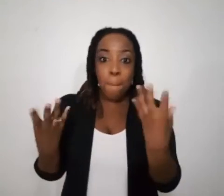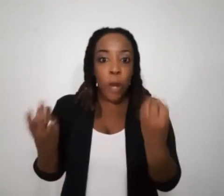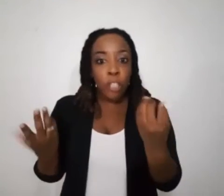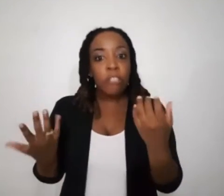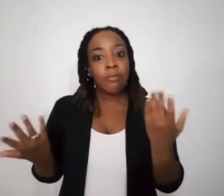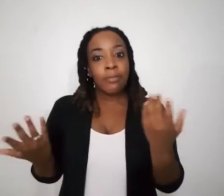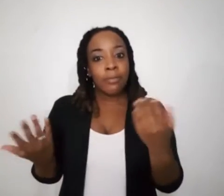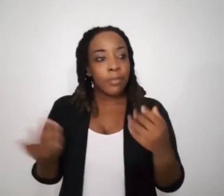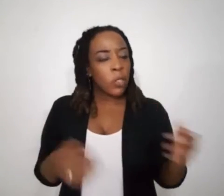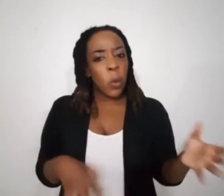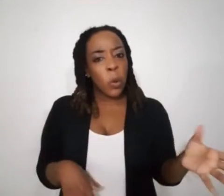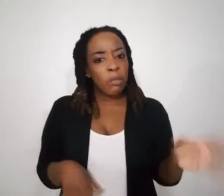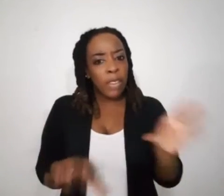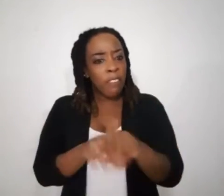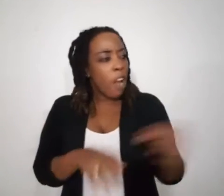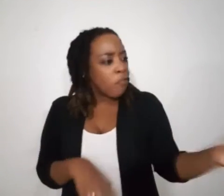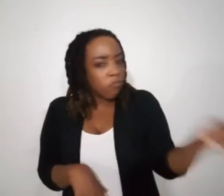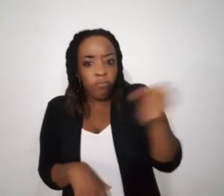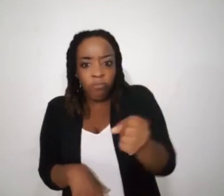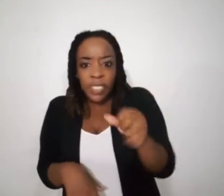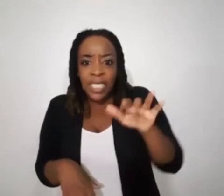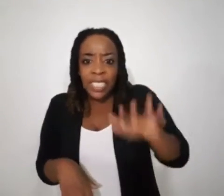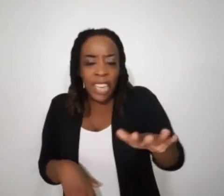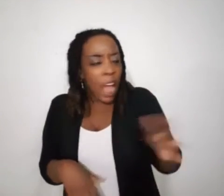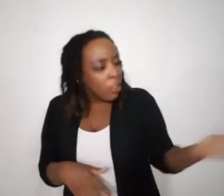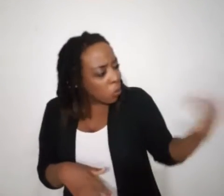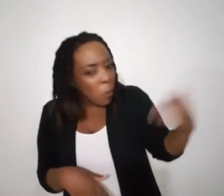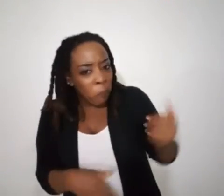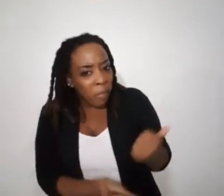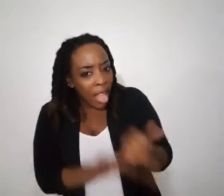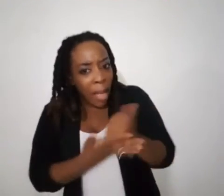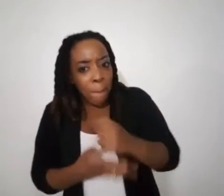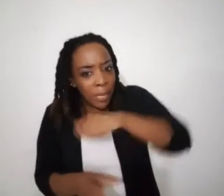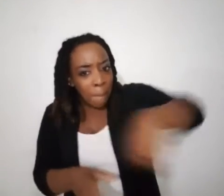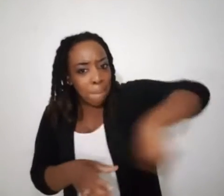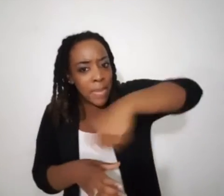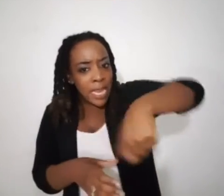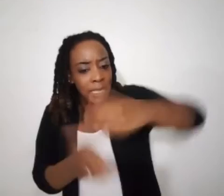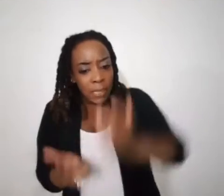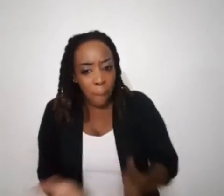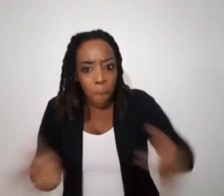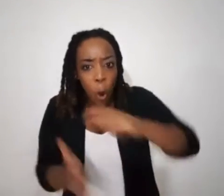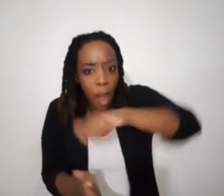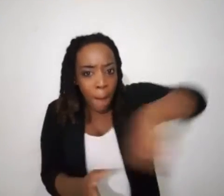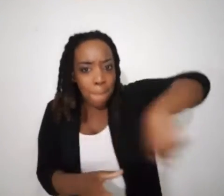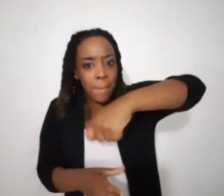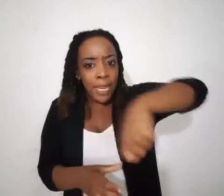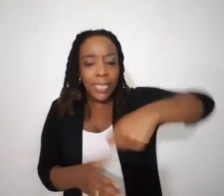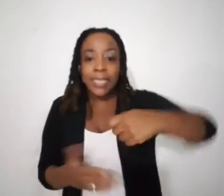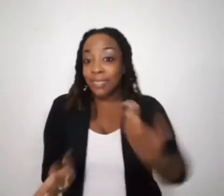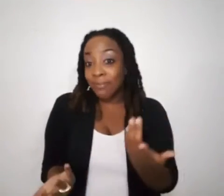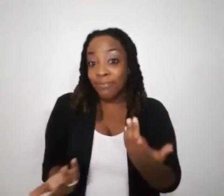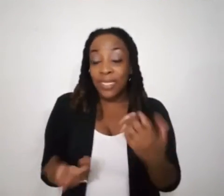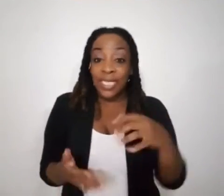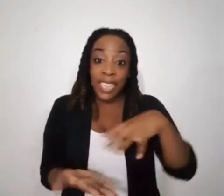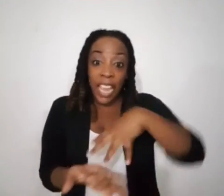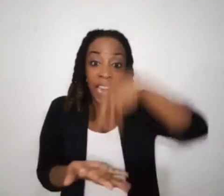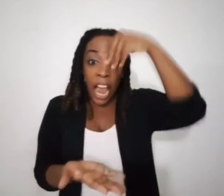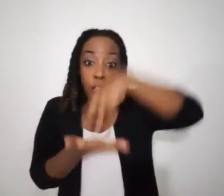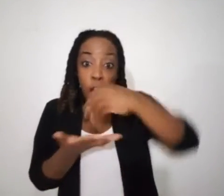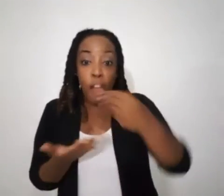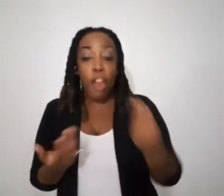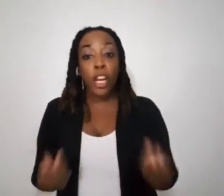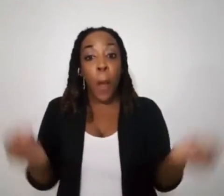things in a bowl. You can learn what is more or less by doing measurement, by measuring how much